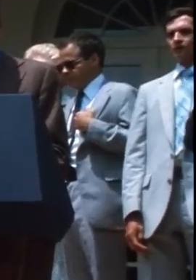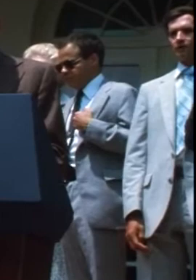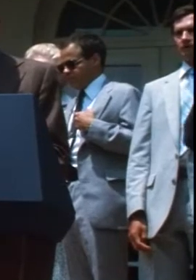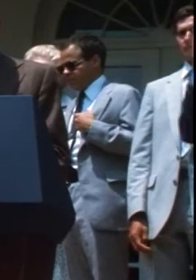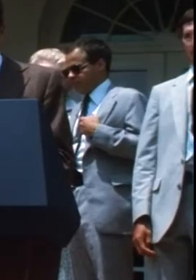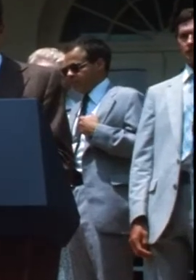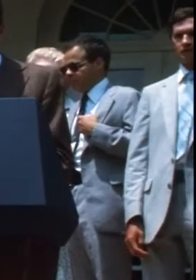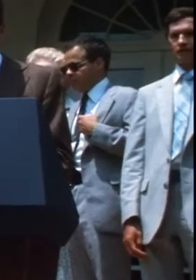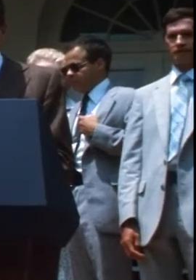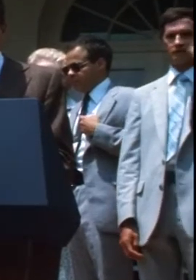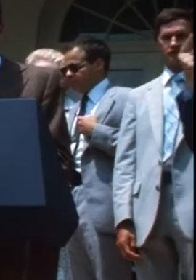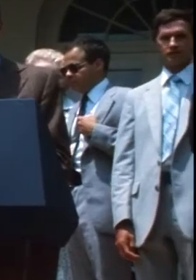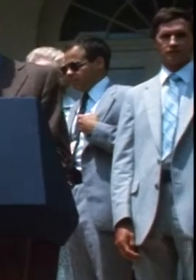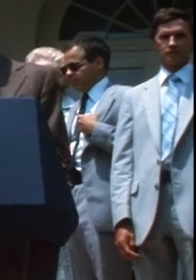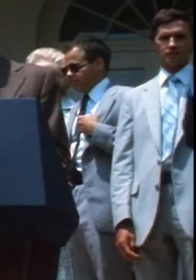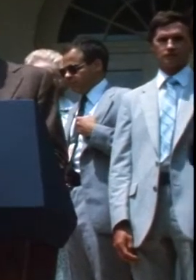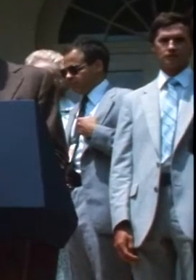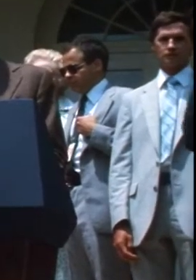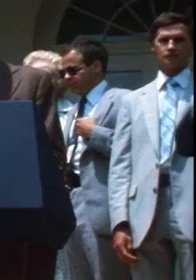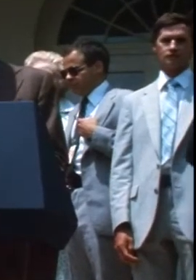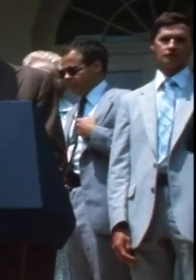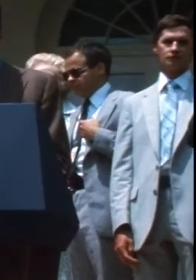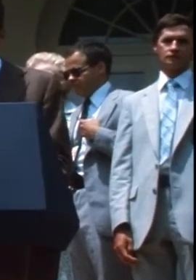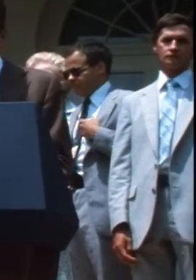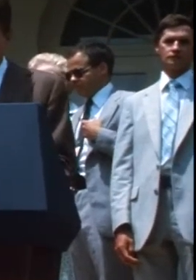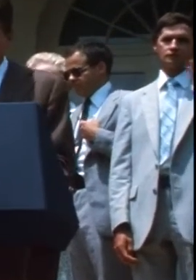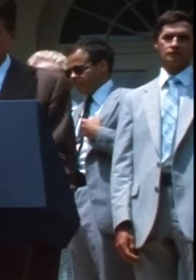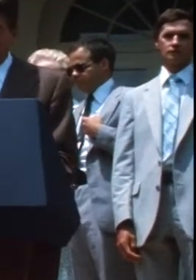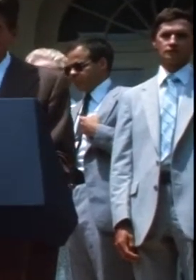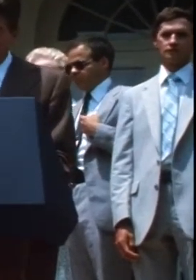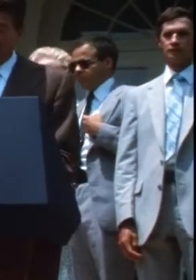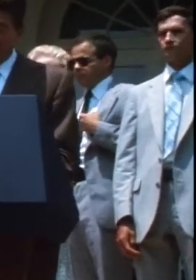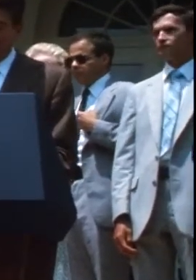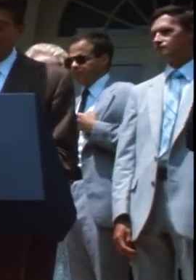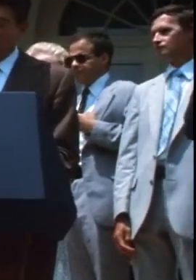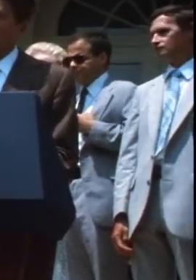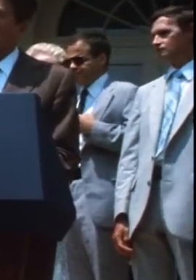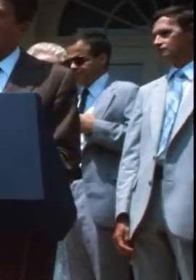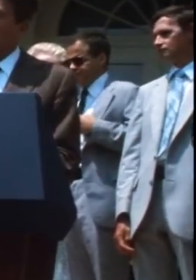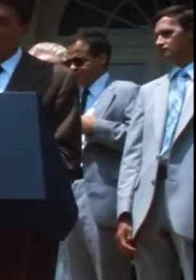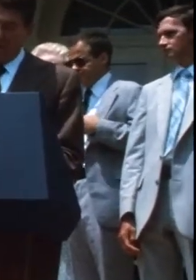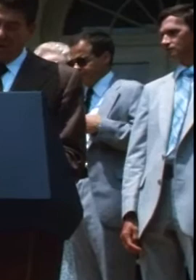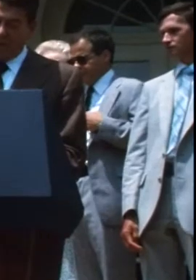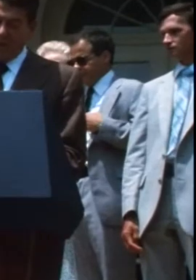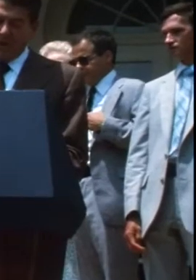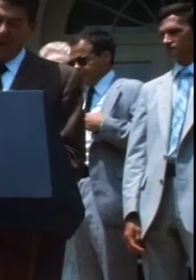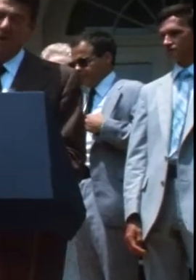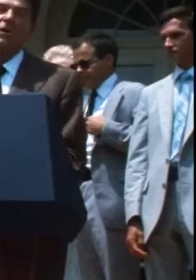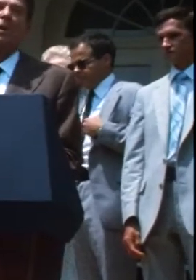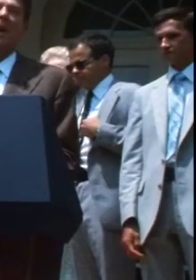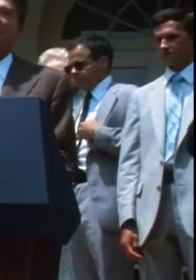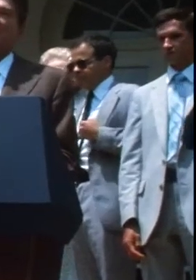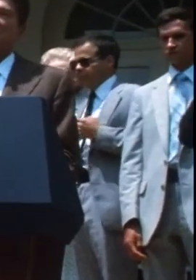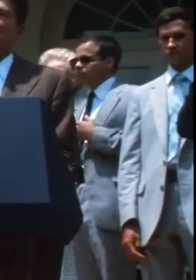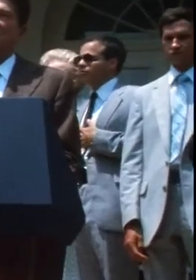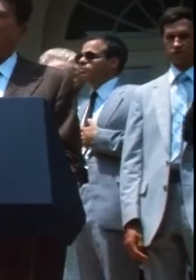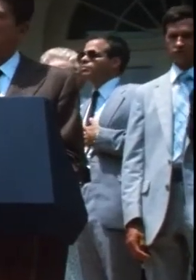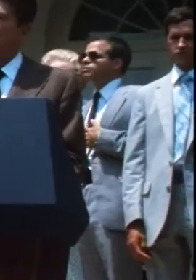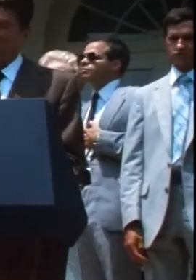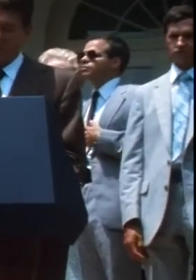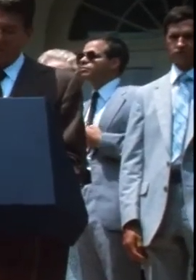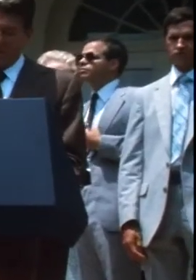February 6th proclamation of the International Year of Disabled Persons, disabled Americans represent one of our most